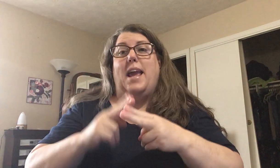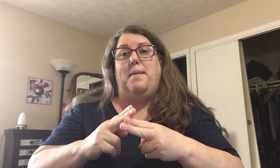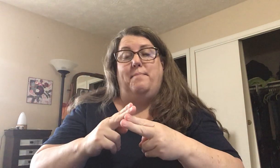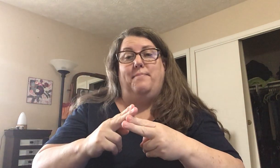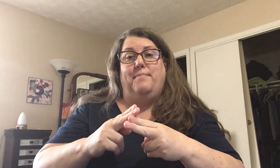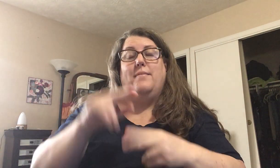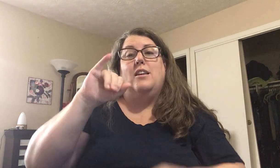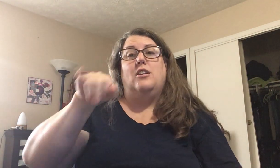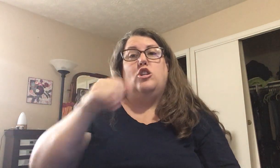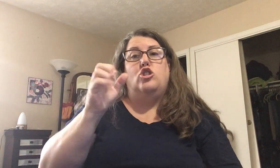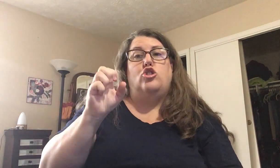name,